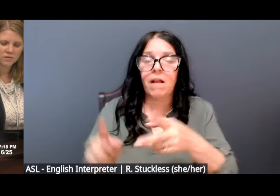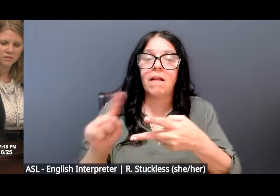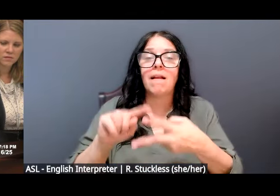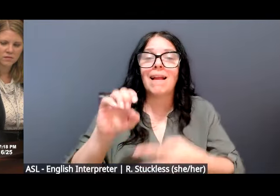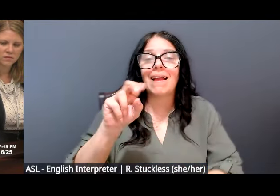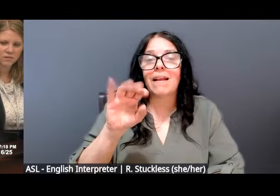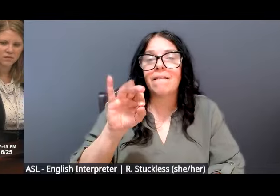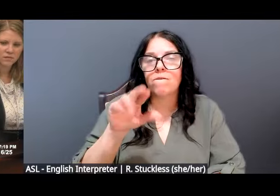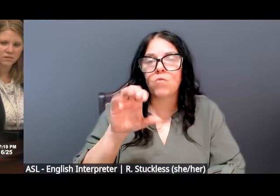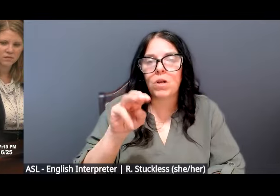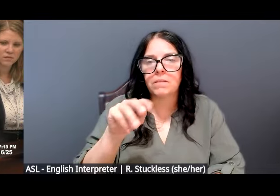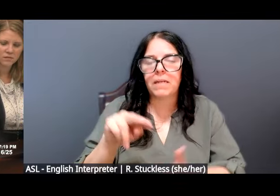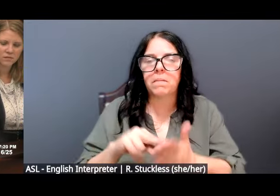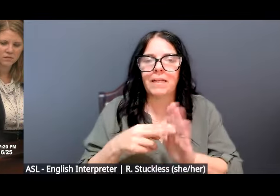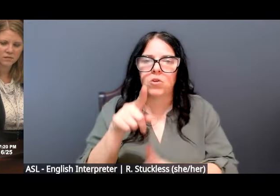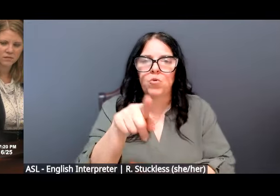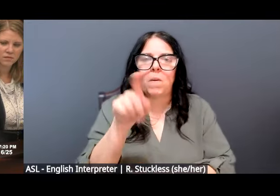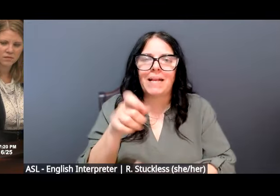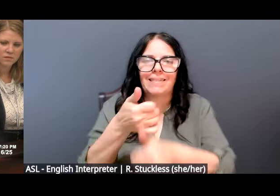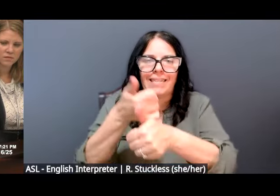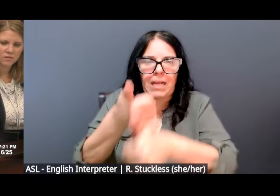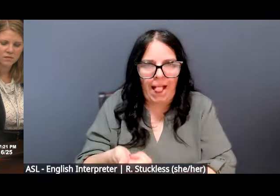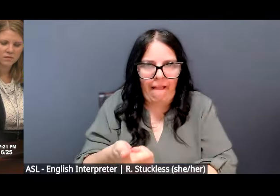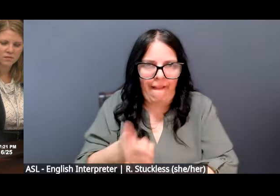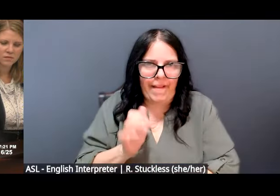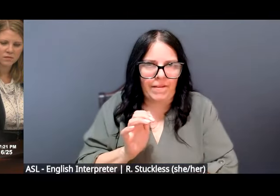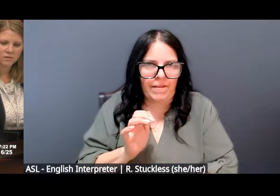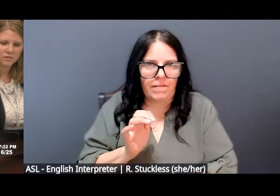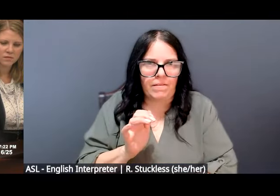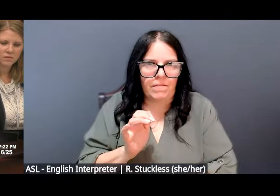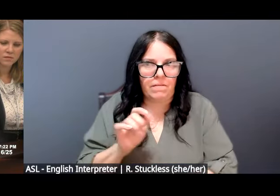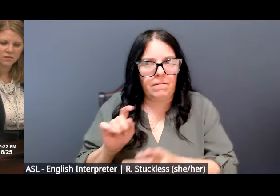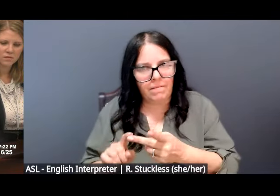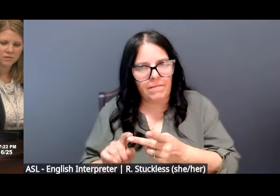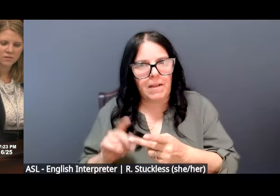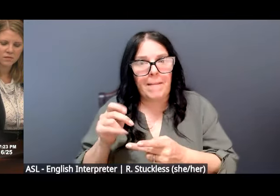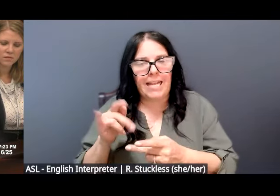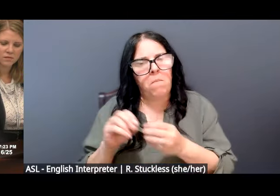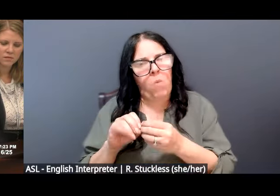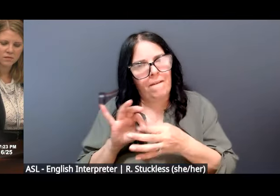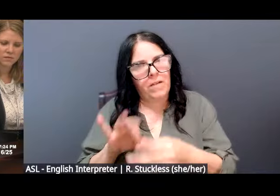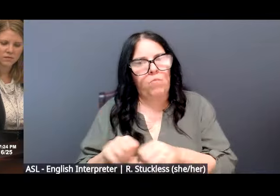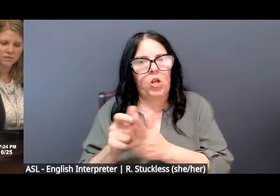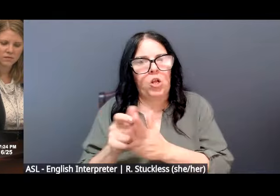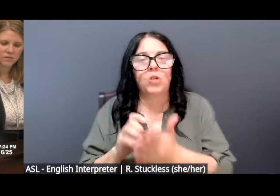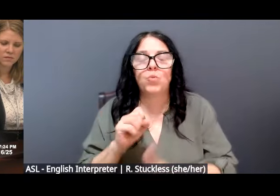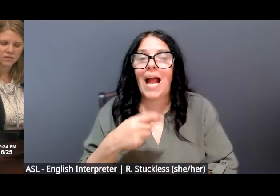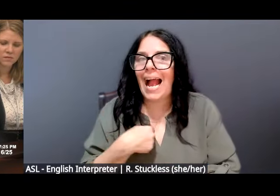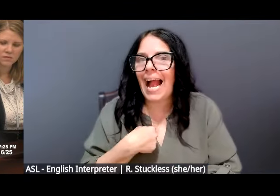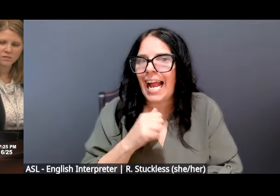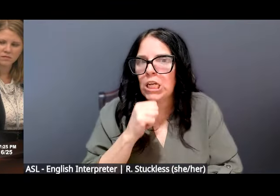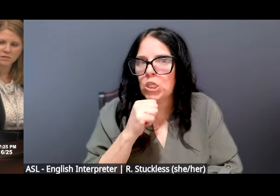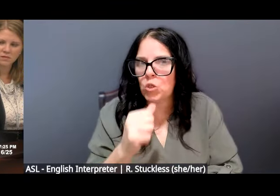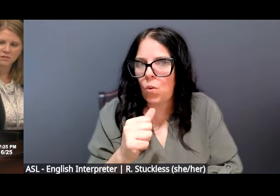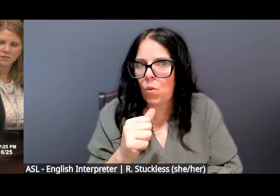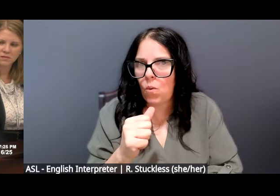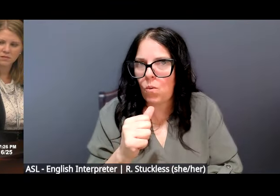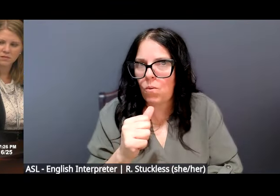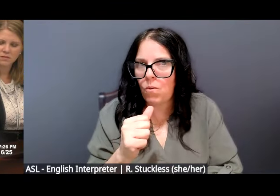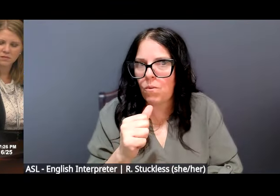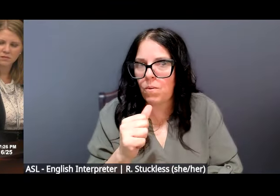compelling observance or compliance. So I don't view a criminal, a section in